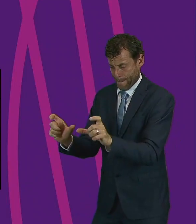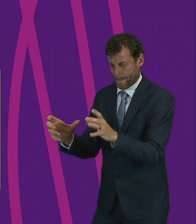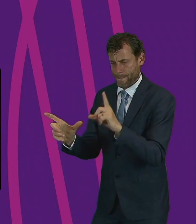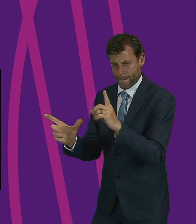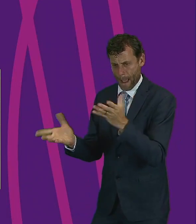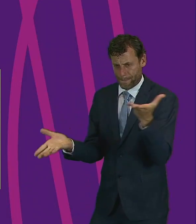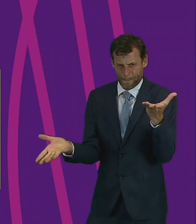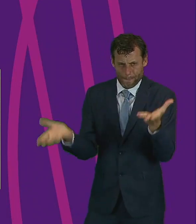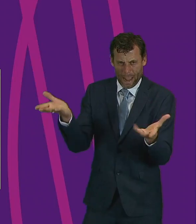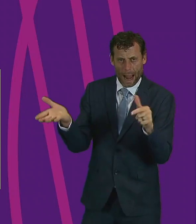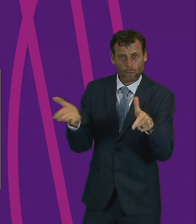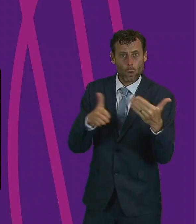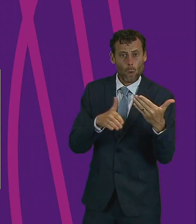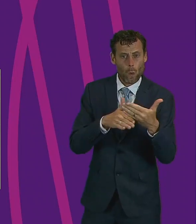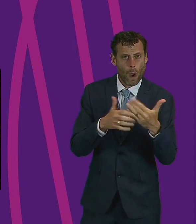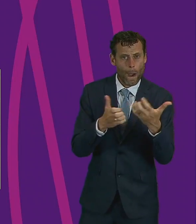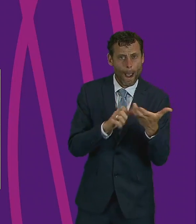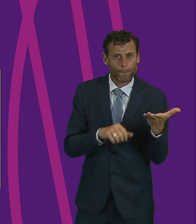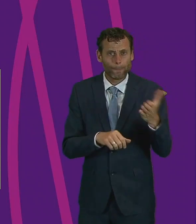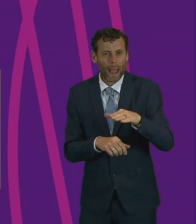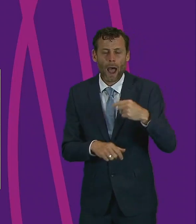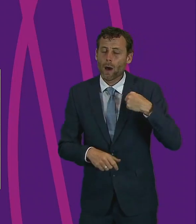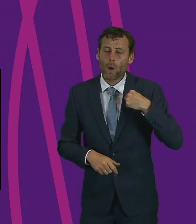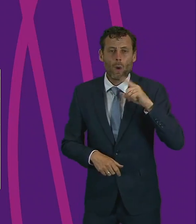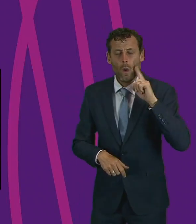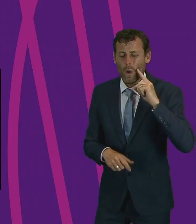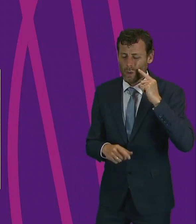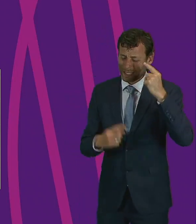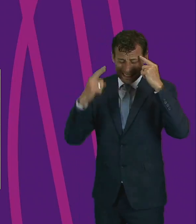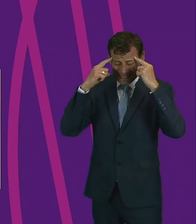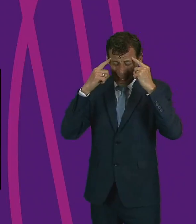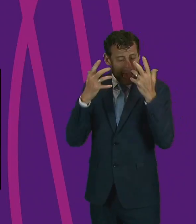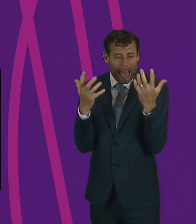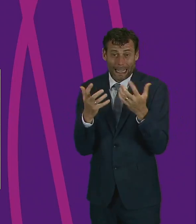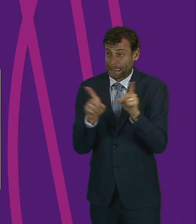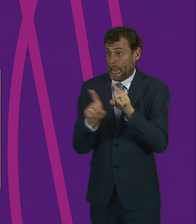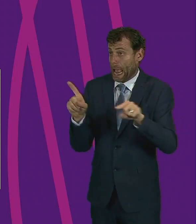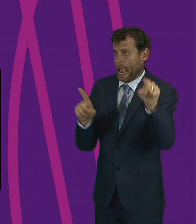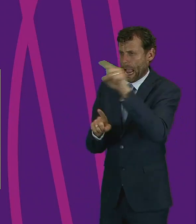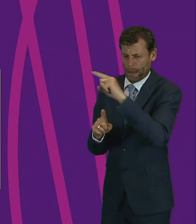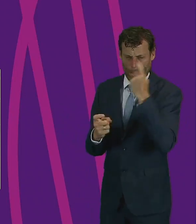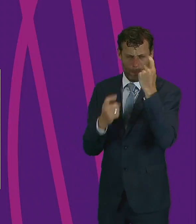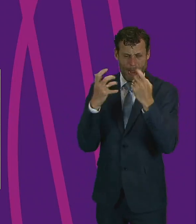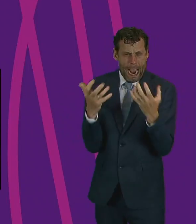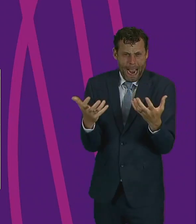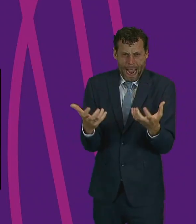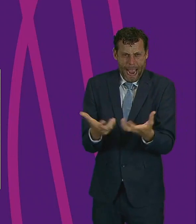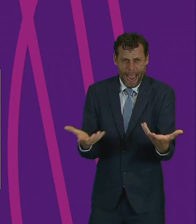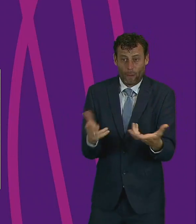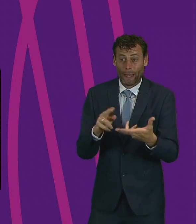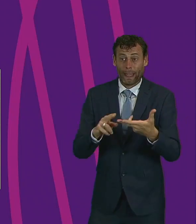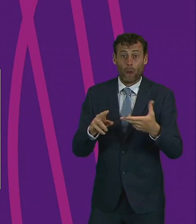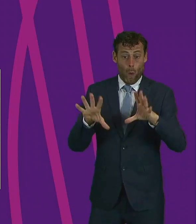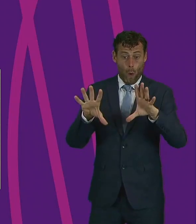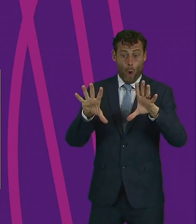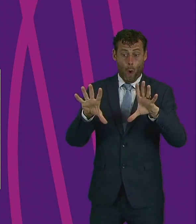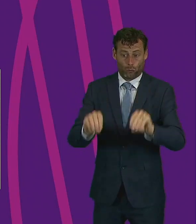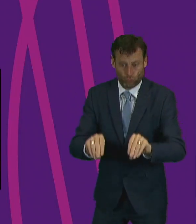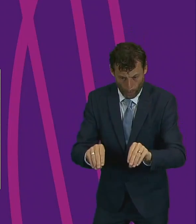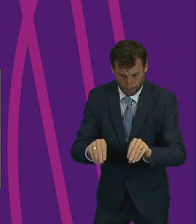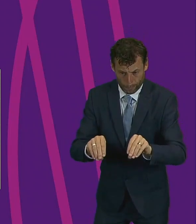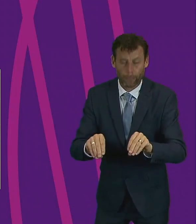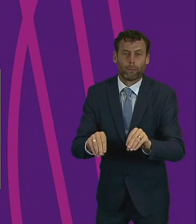worry, and have done from the outset, of members across this chamber about the health impacts of some of the